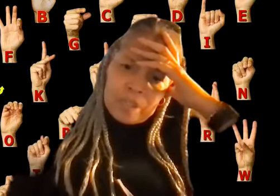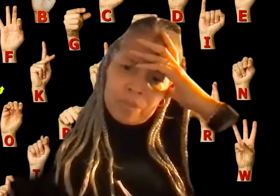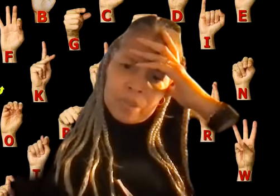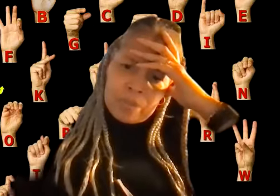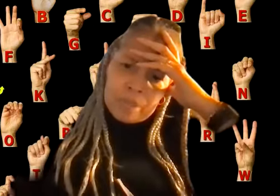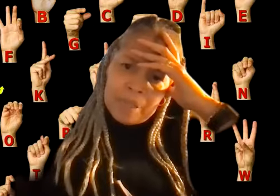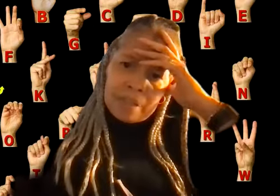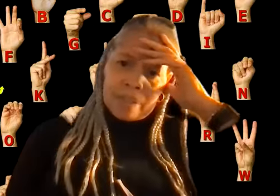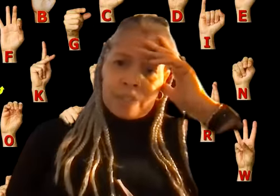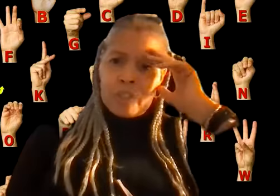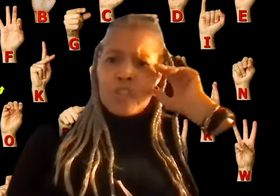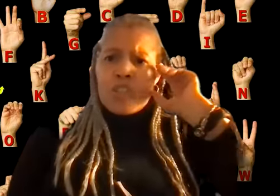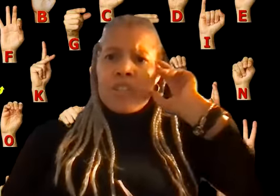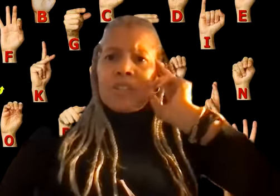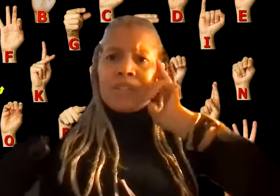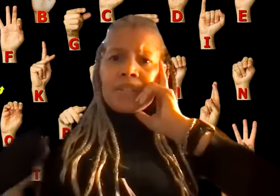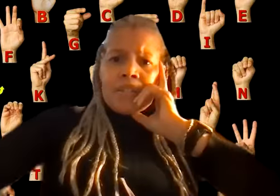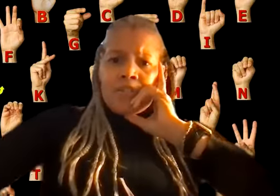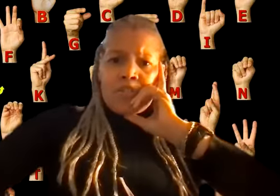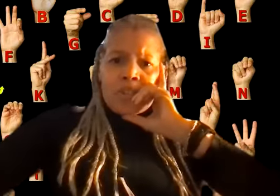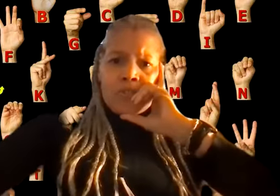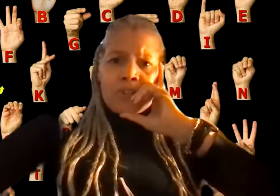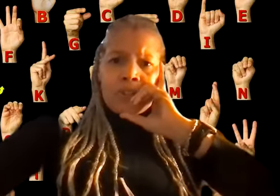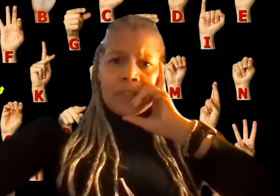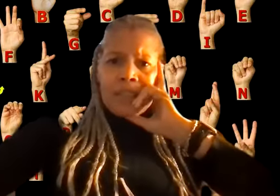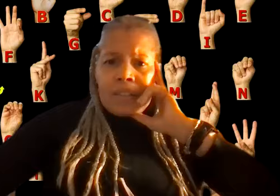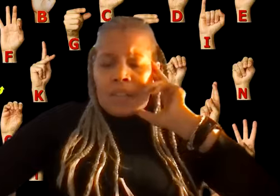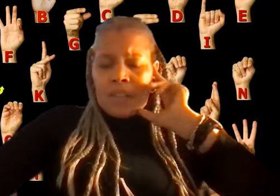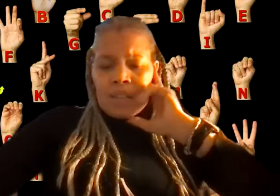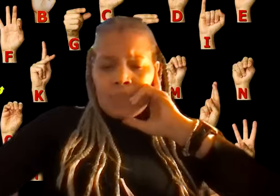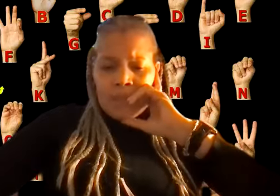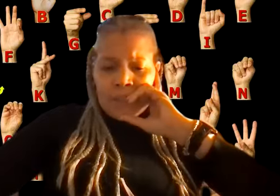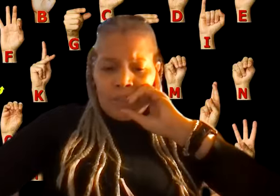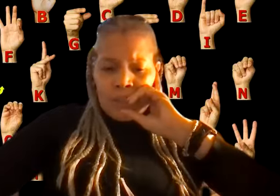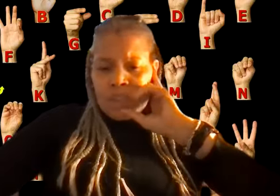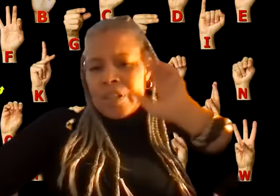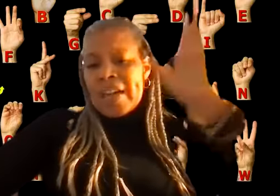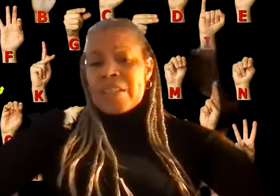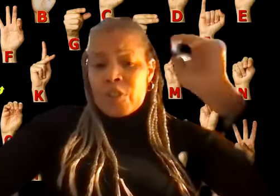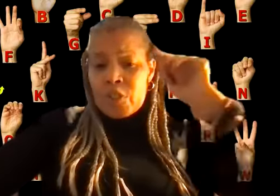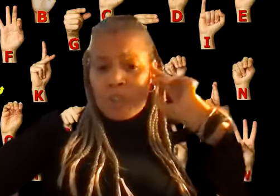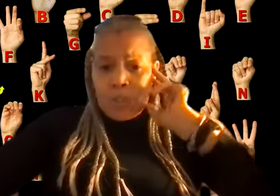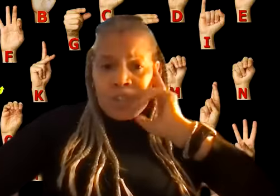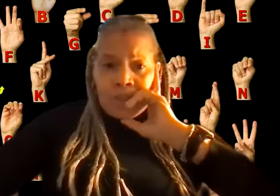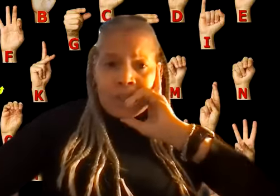uh, one, one of my dear friends, she is the in charge of security at, uh, American university and it security specifically.